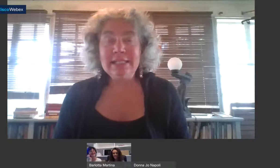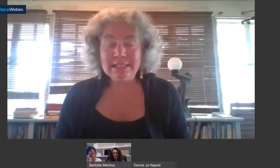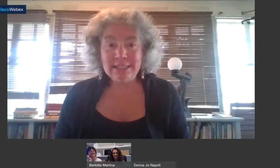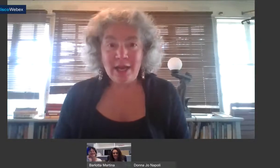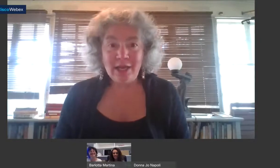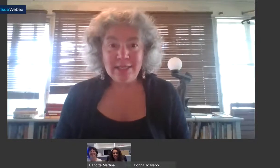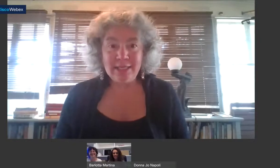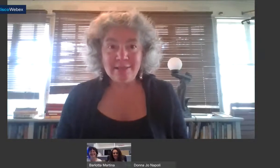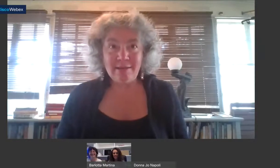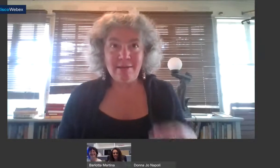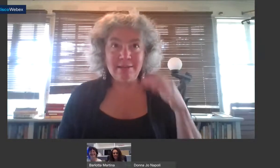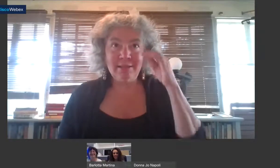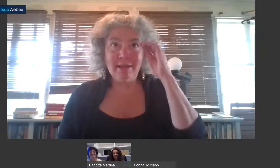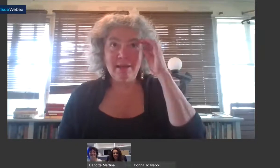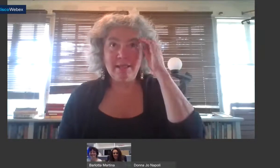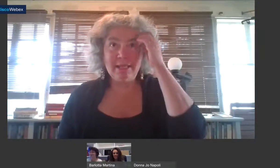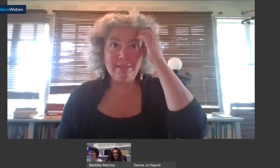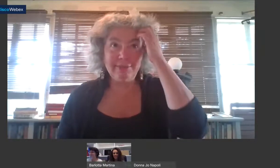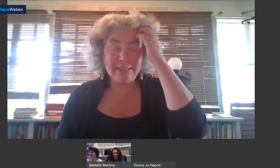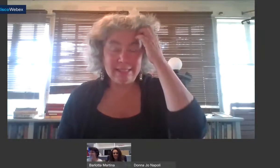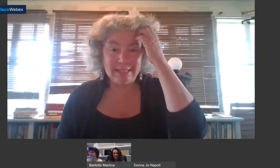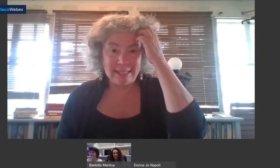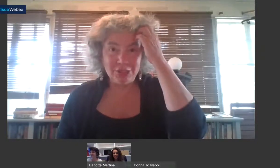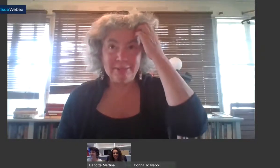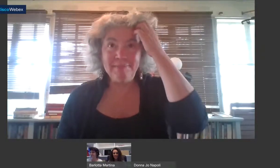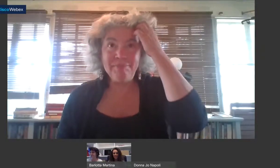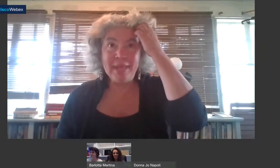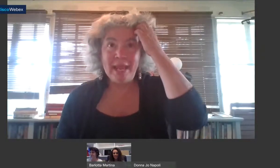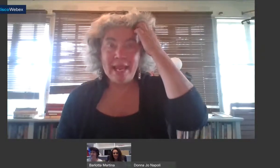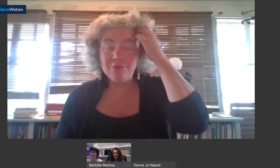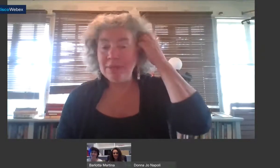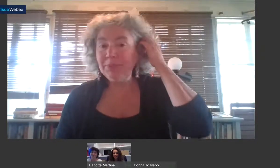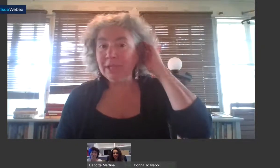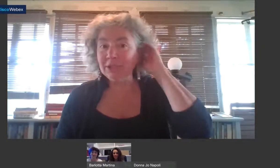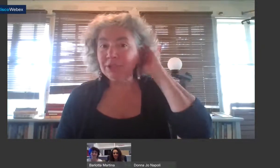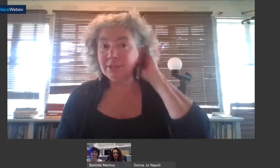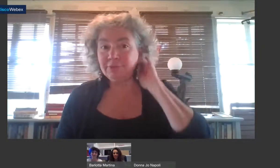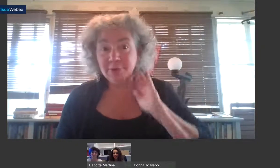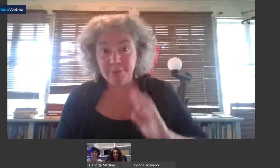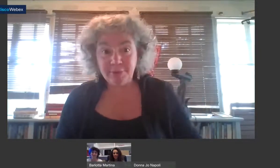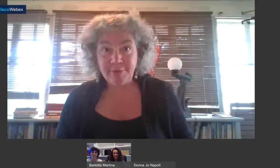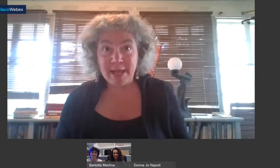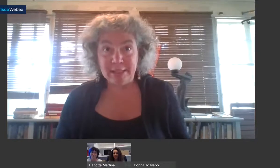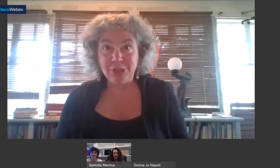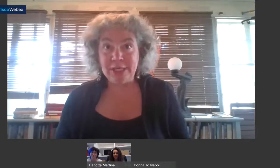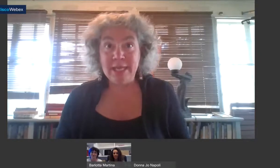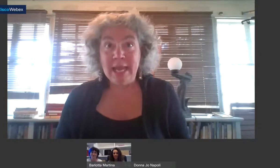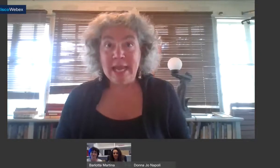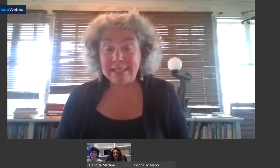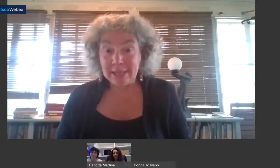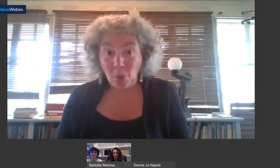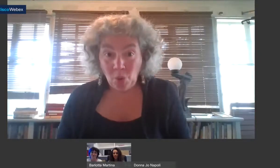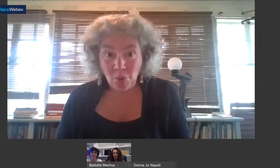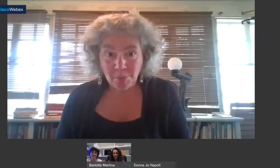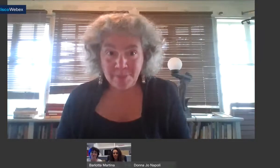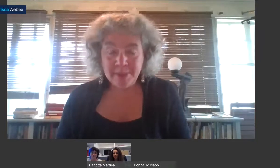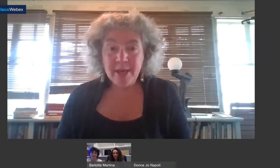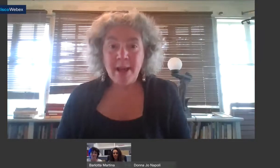This talk is on ease of articulation and repercussions for the morphology, and I hope I